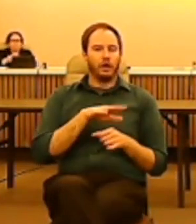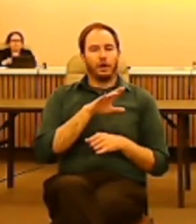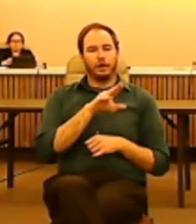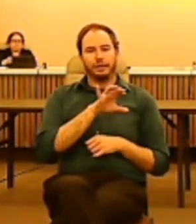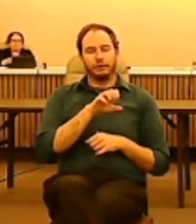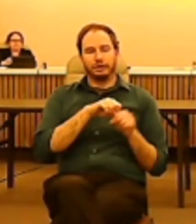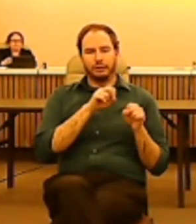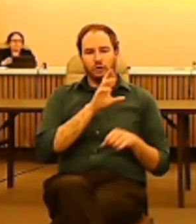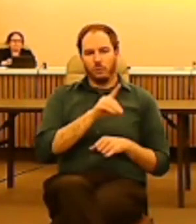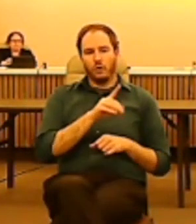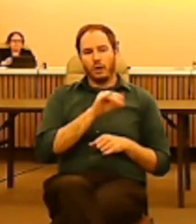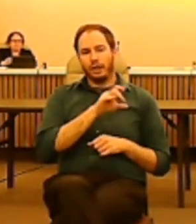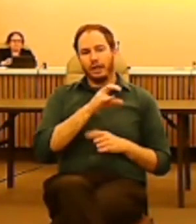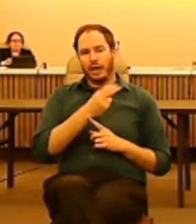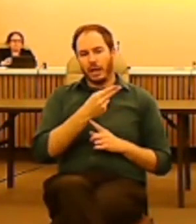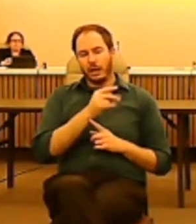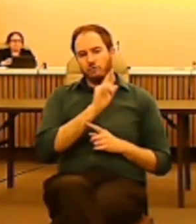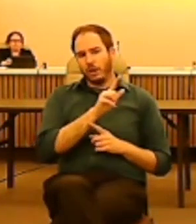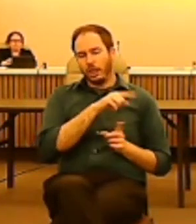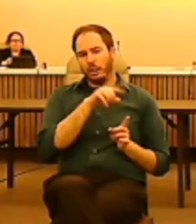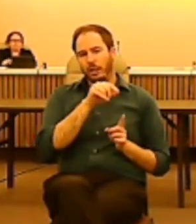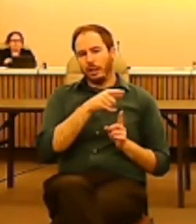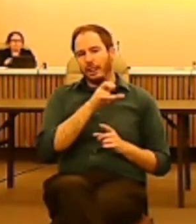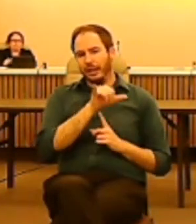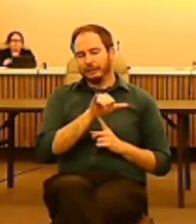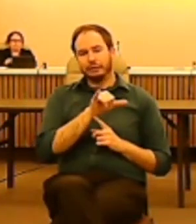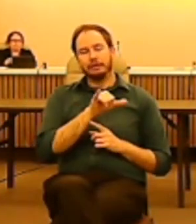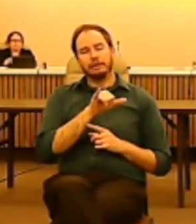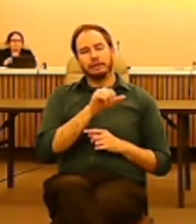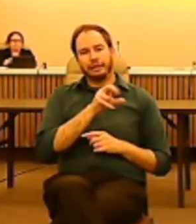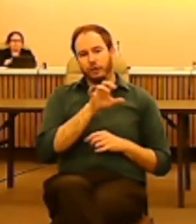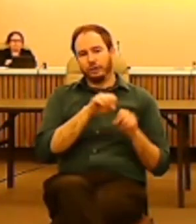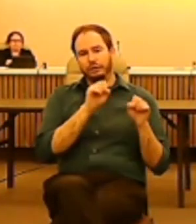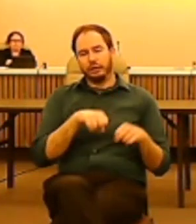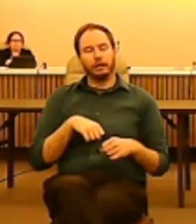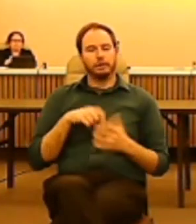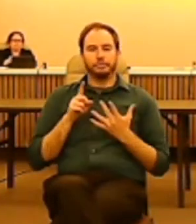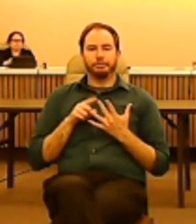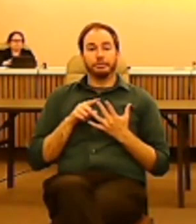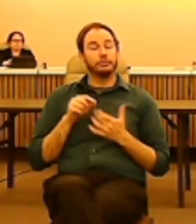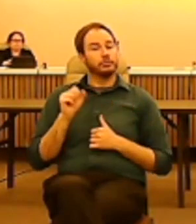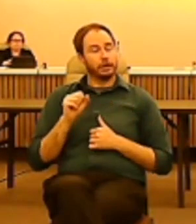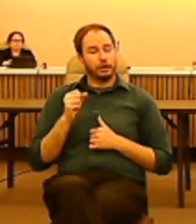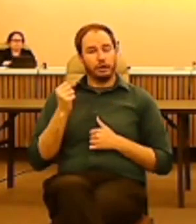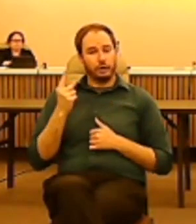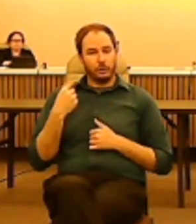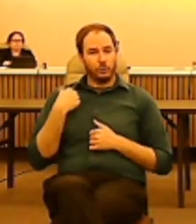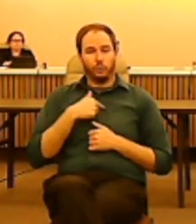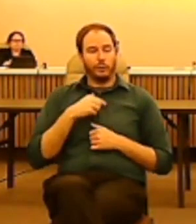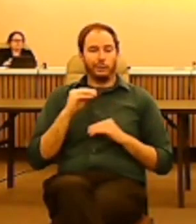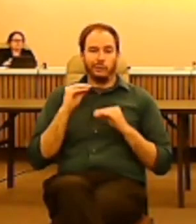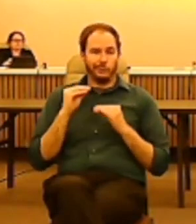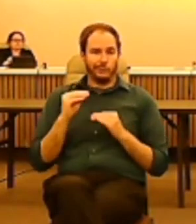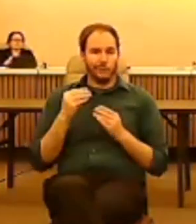between the Lehigh Trail and Legacy at Erie Station. Yeah, so I mean, one of the things, we do not have